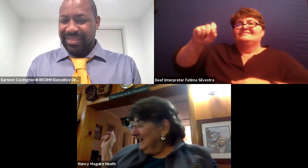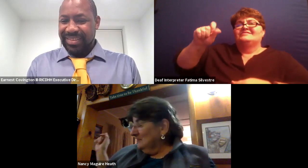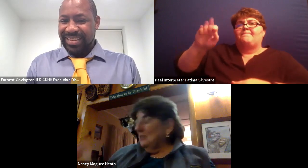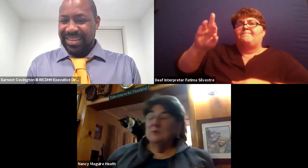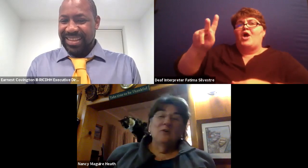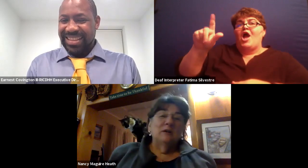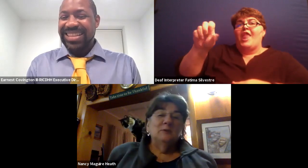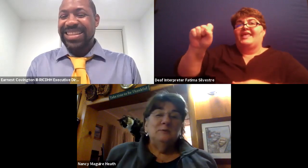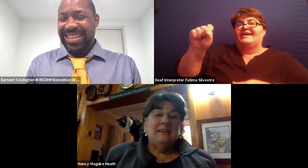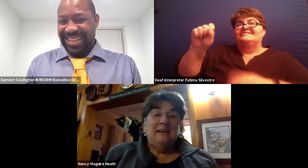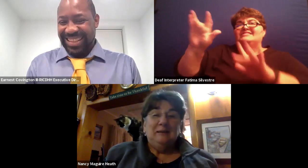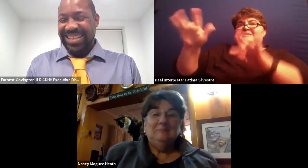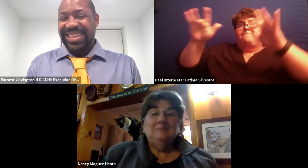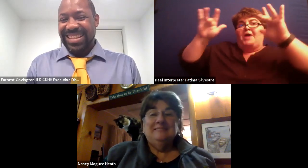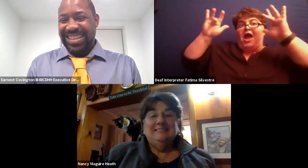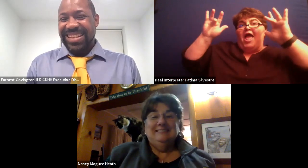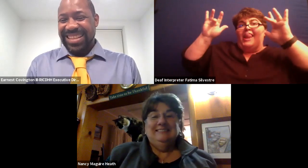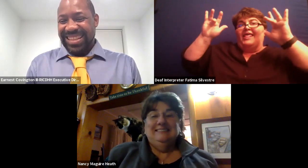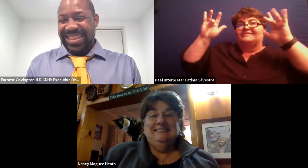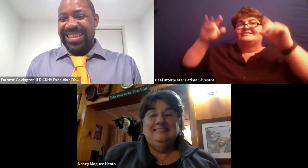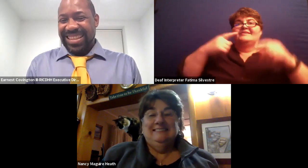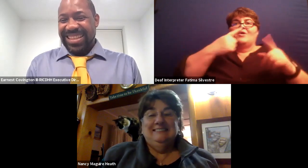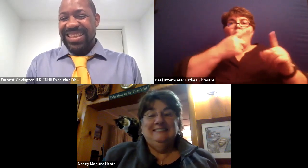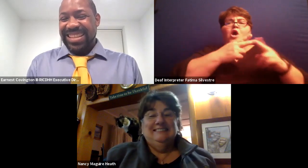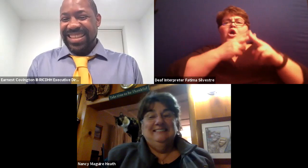And I have another one called Houdini.